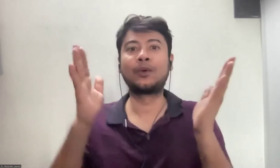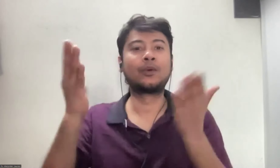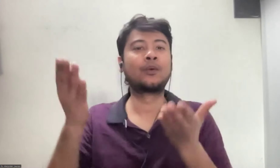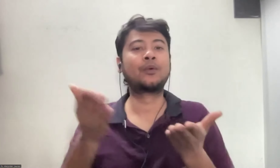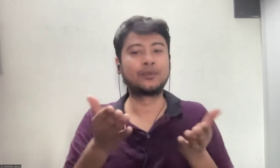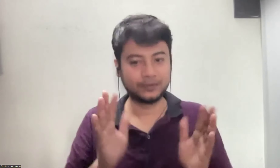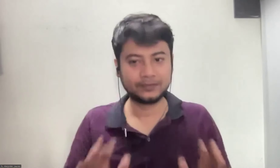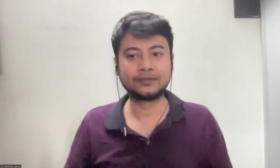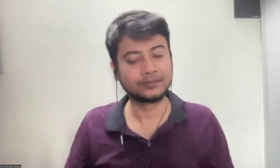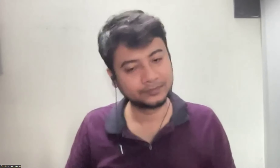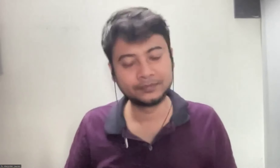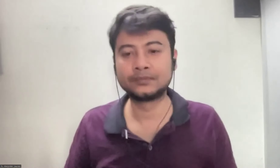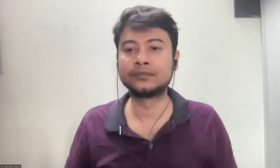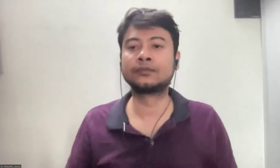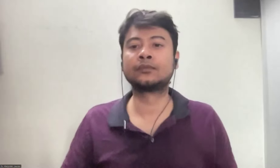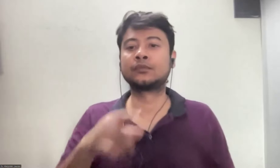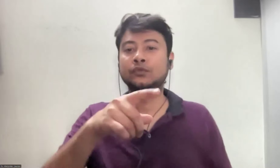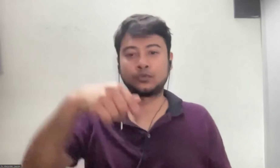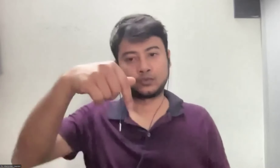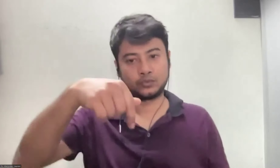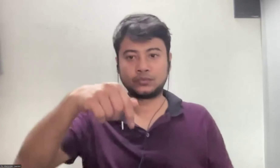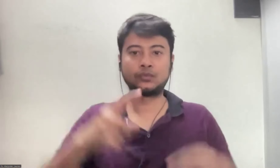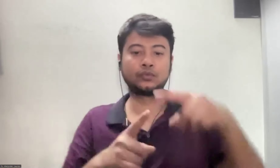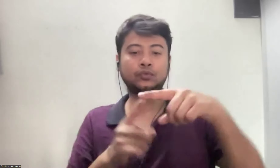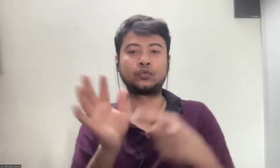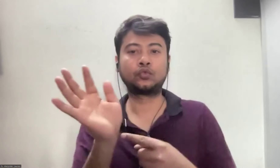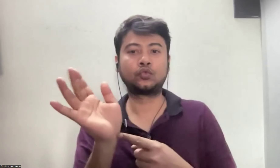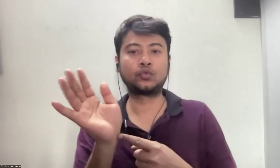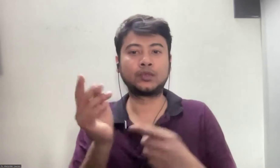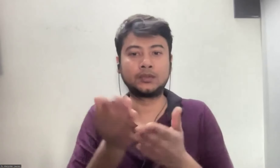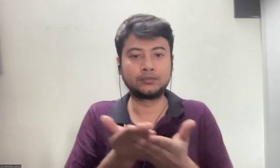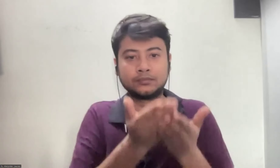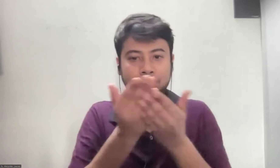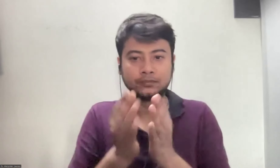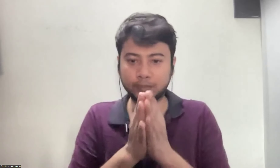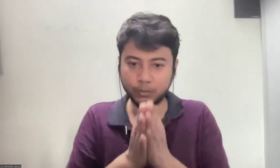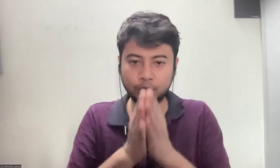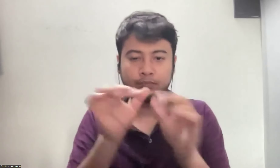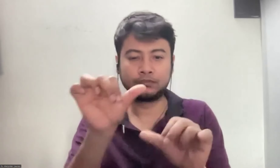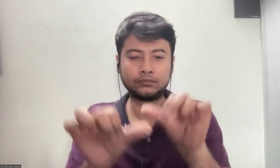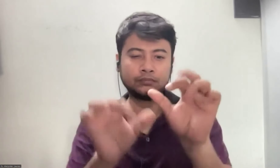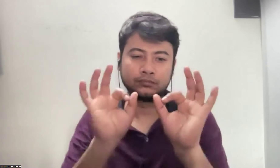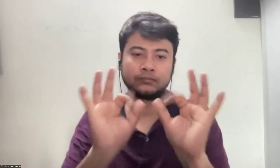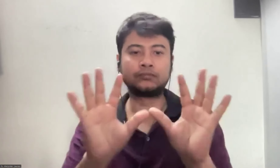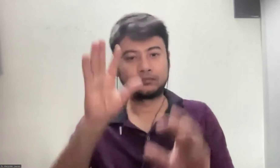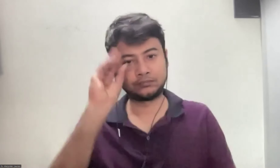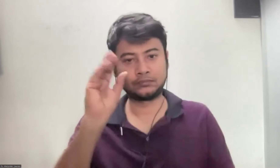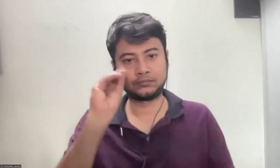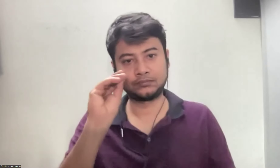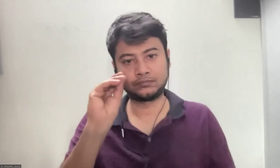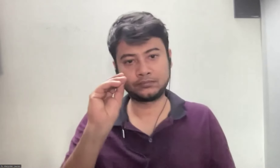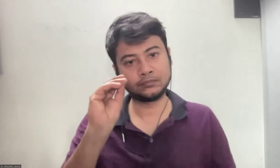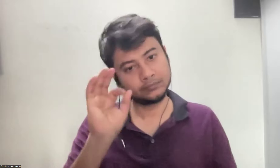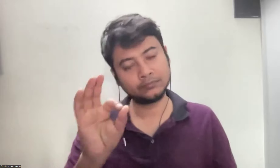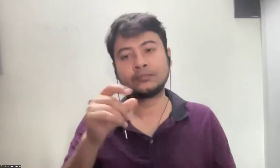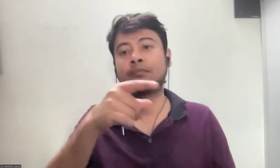be sharing. I can share the PPTs, but if anybody wants to take a picture from their mobile of the screen, you can do that